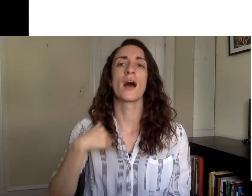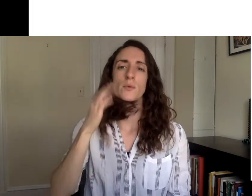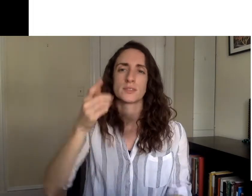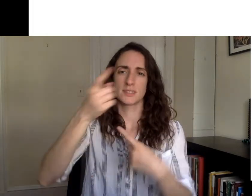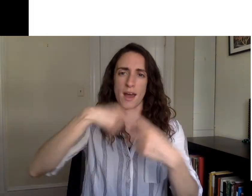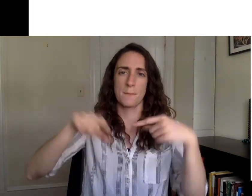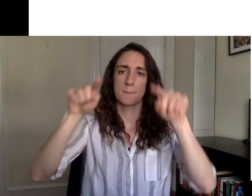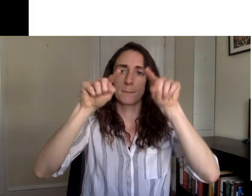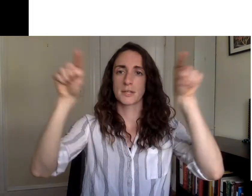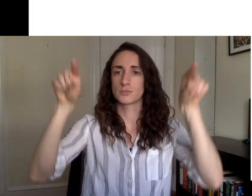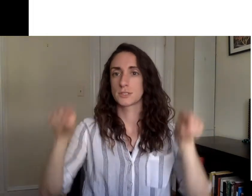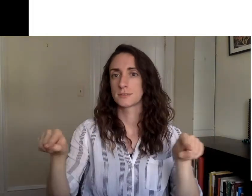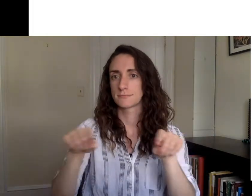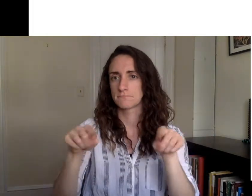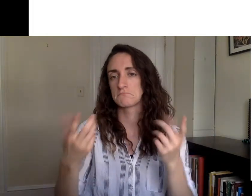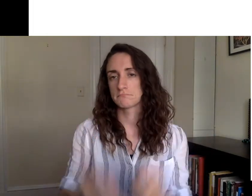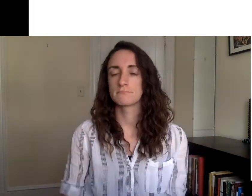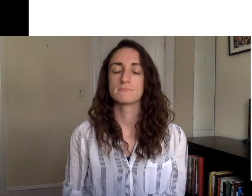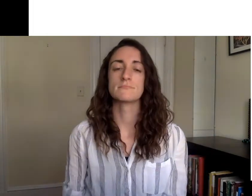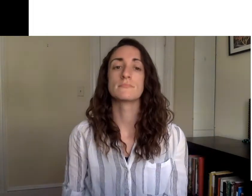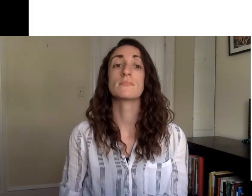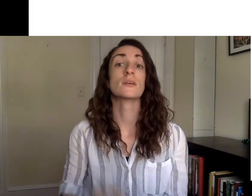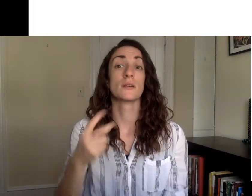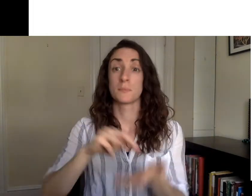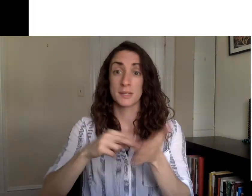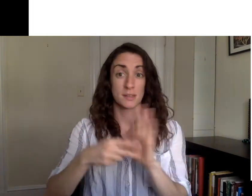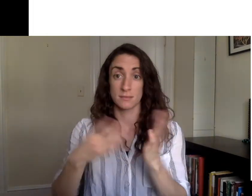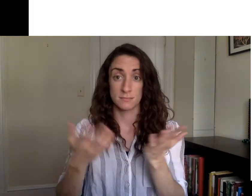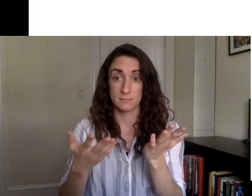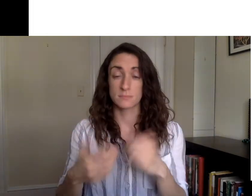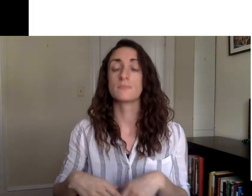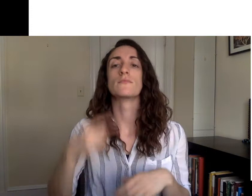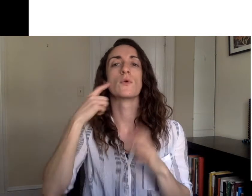And I'm going to use this sign for matrix.